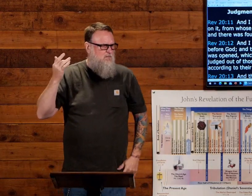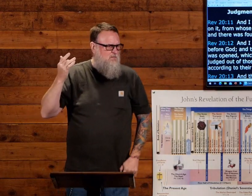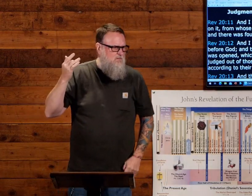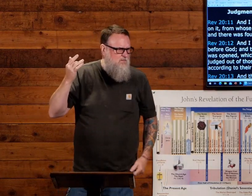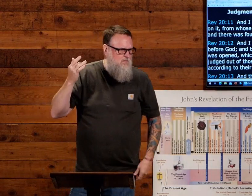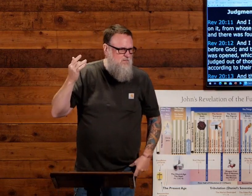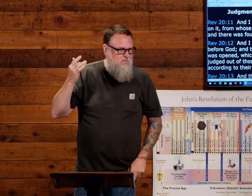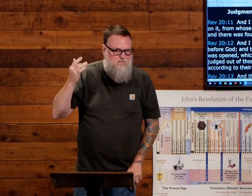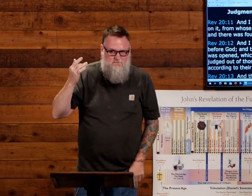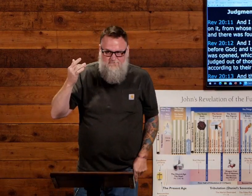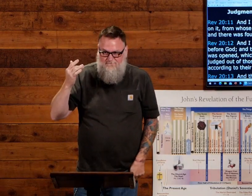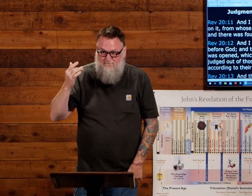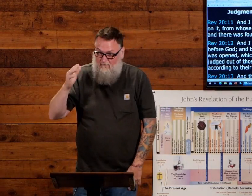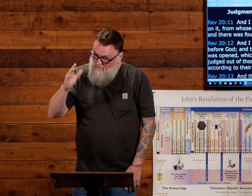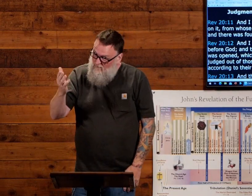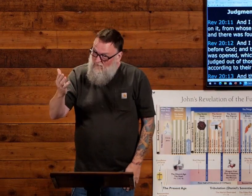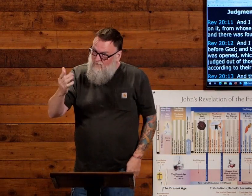and why is the